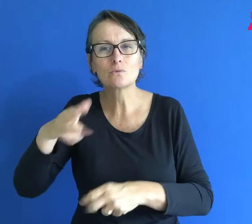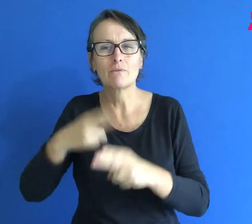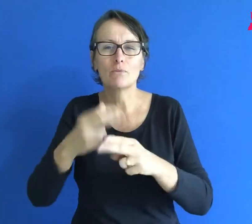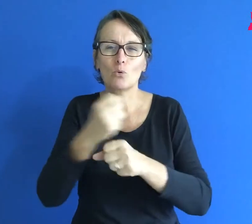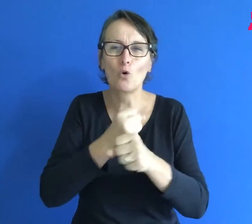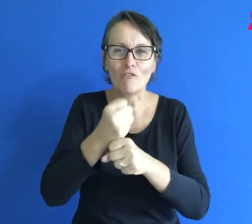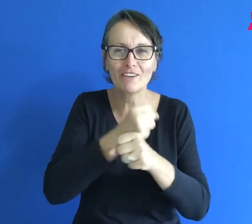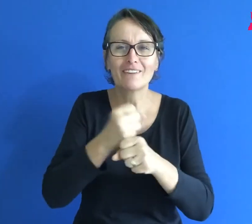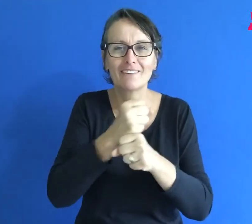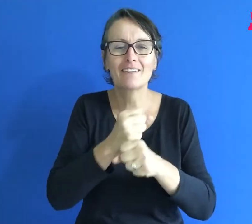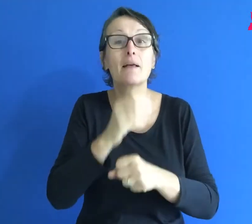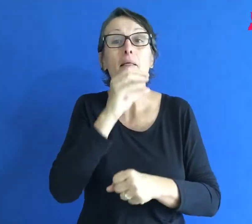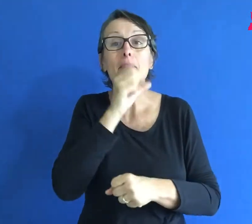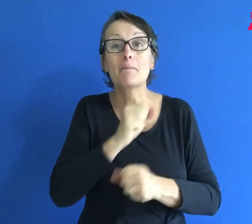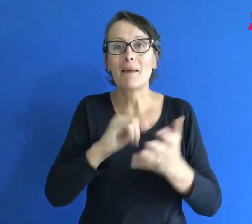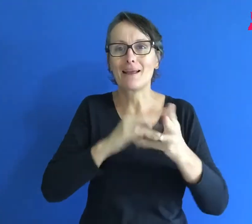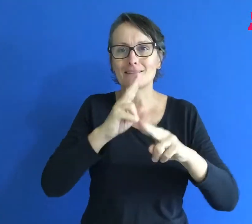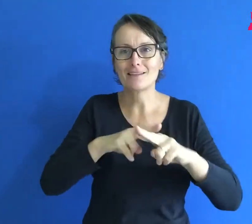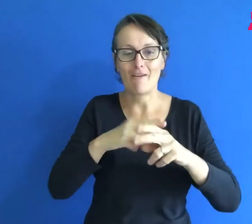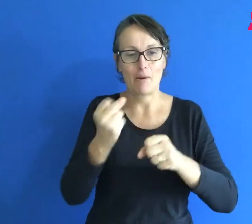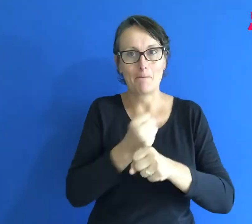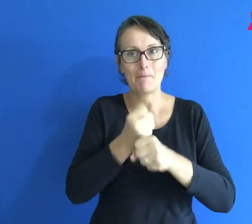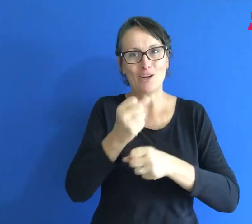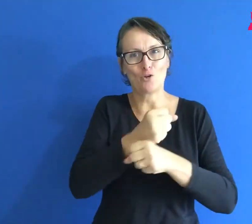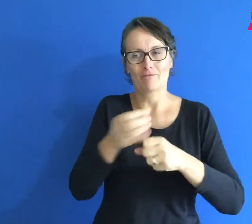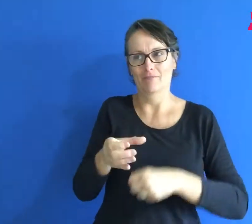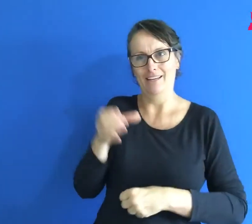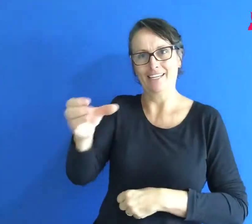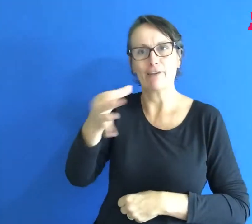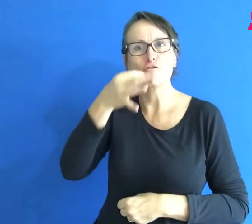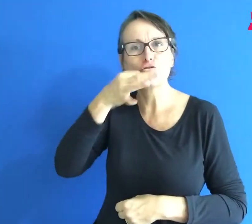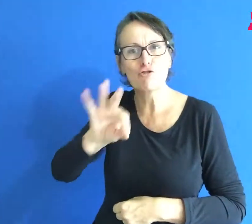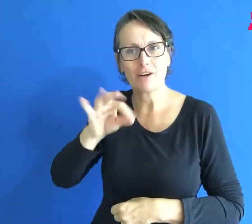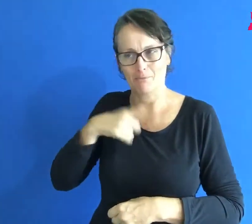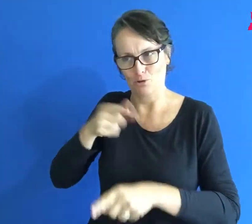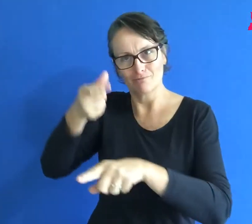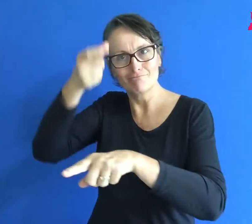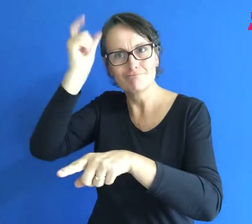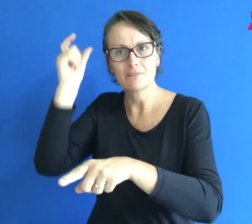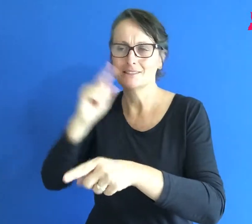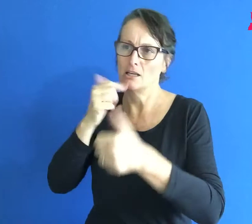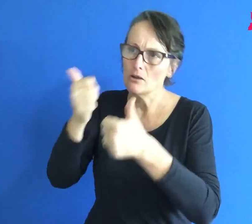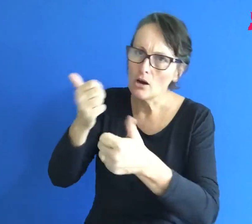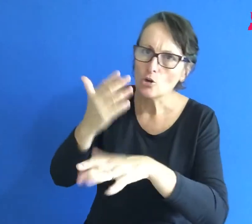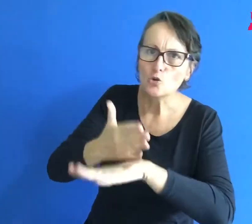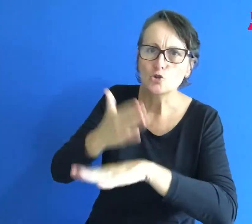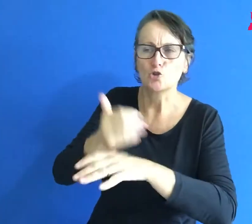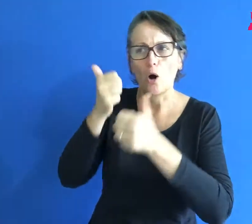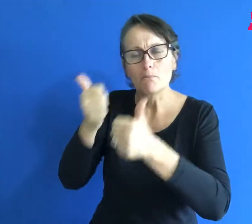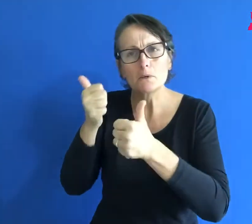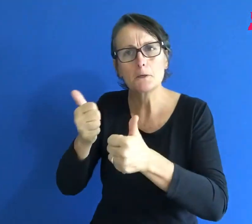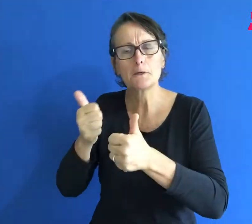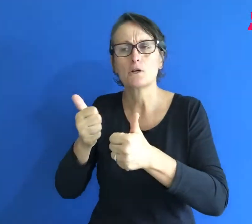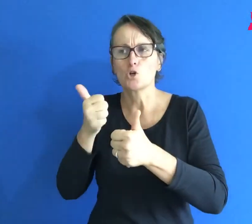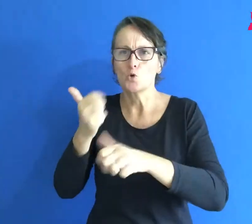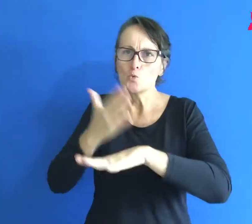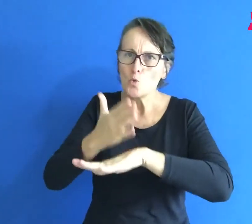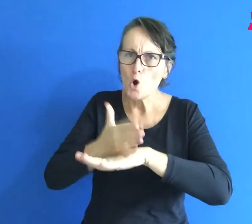Cliff was in his CFA uniform, he gave him the coffee for free, commended Cliff on the work that he and all of the CFA were doing. And